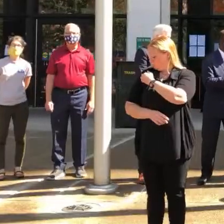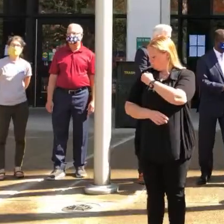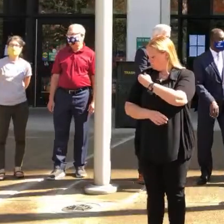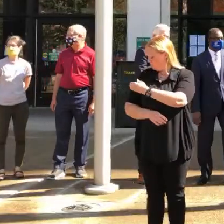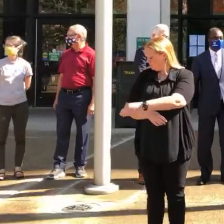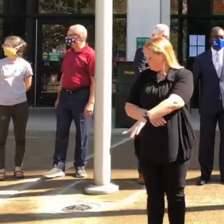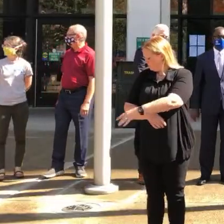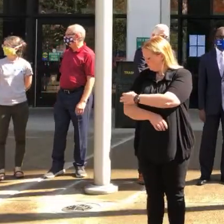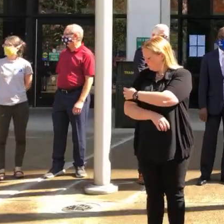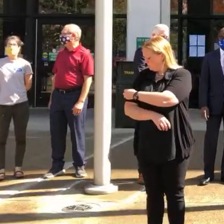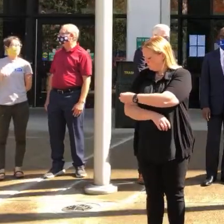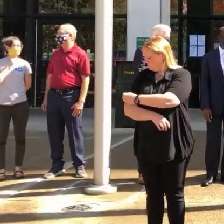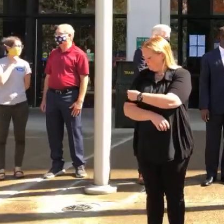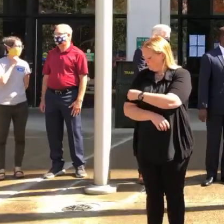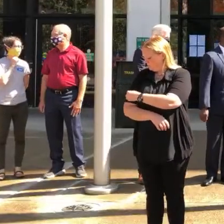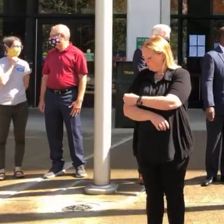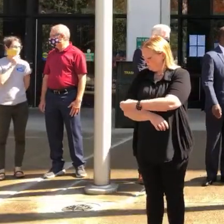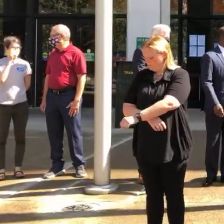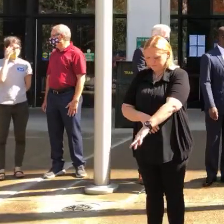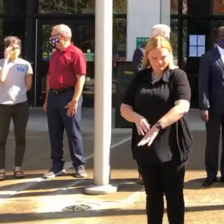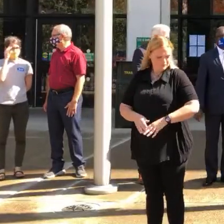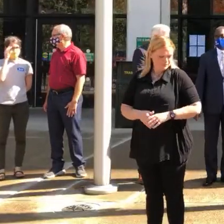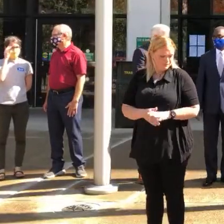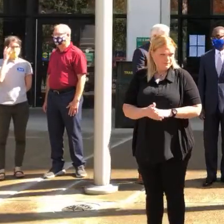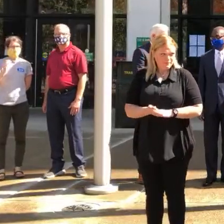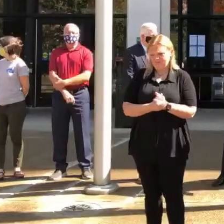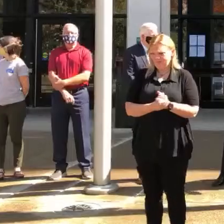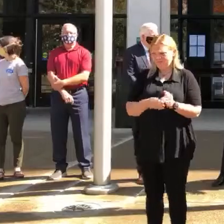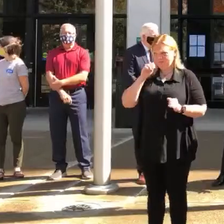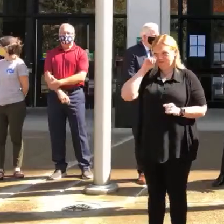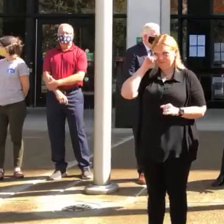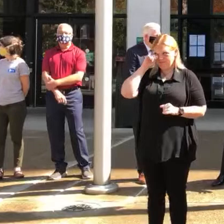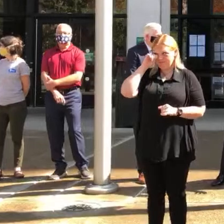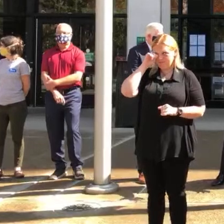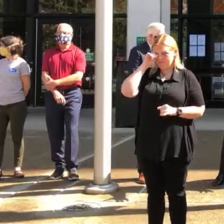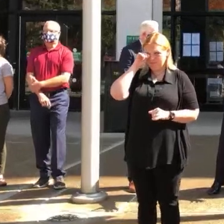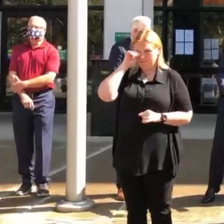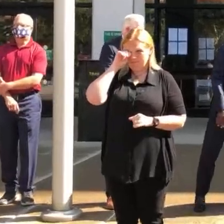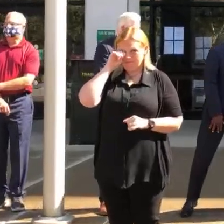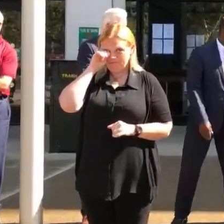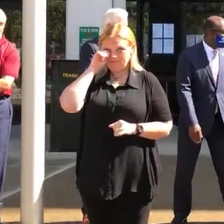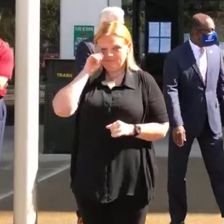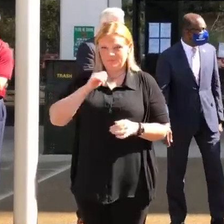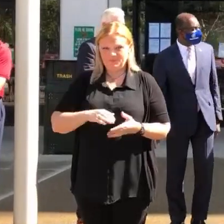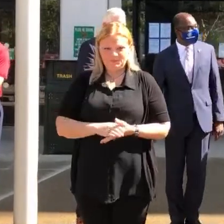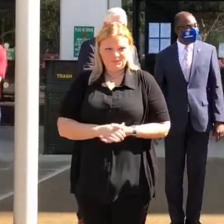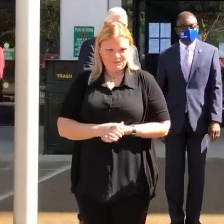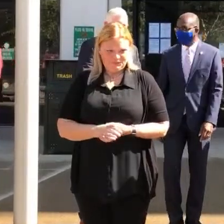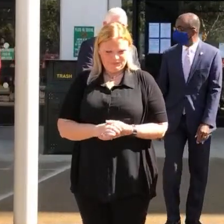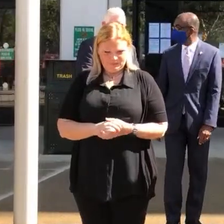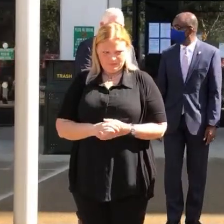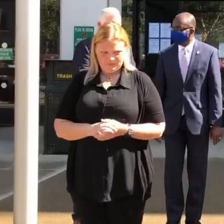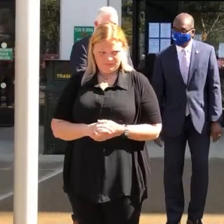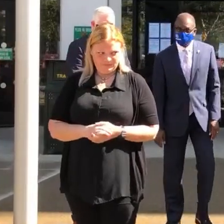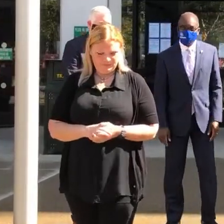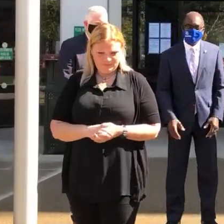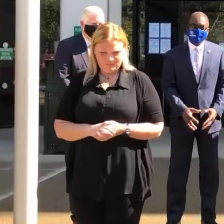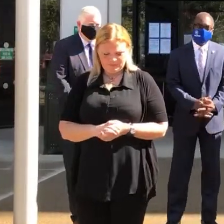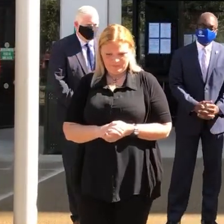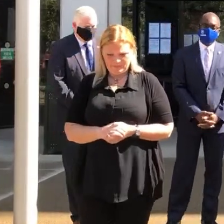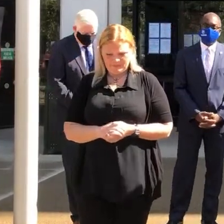so they don't want to. Yeah, absolutely. Close to the chair.